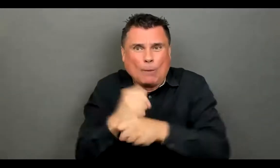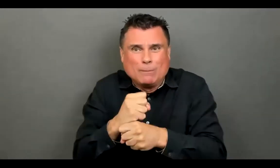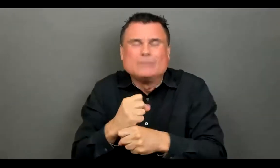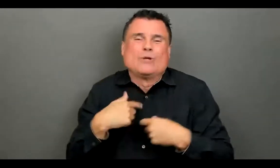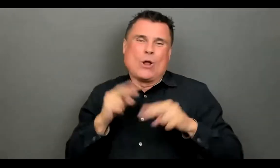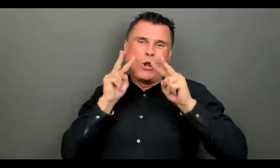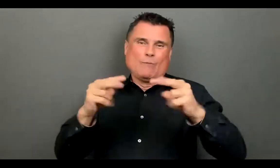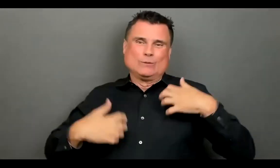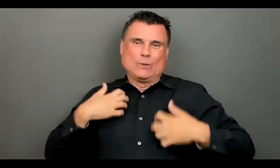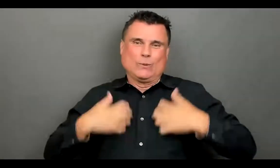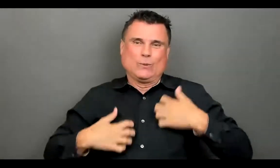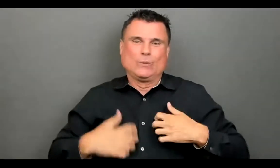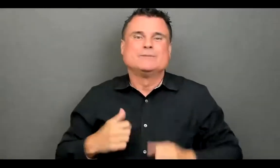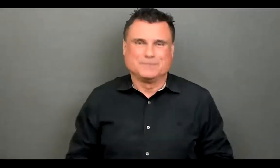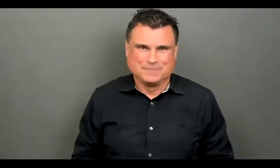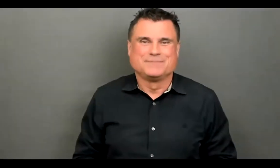to you.